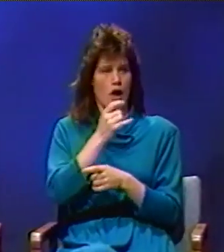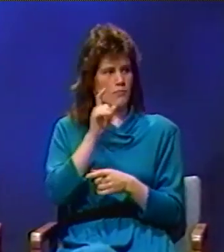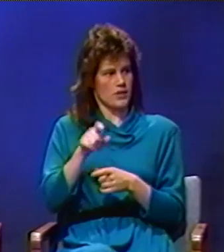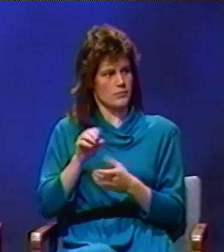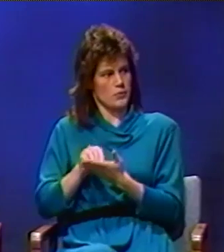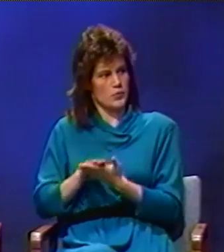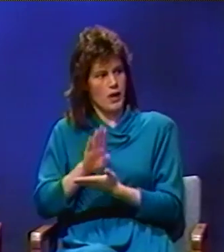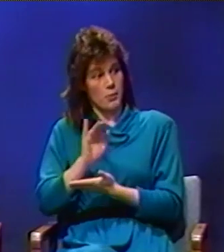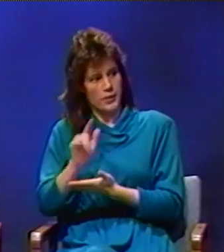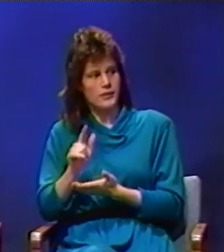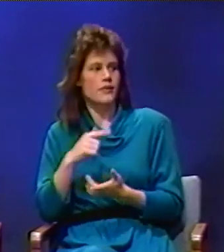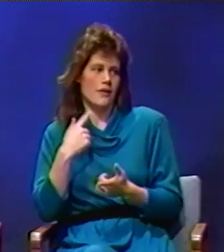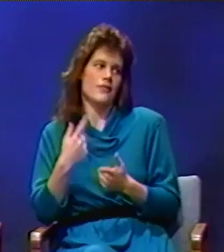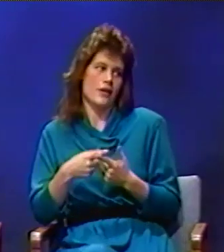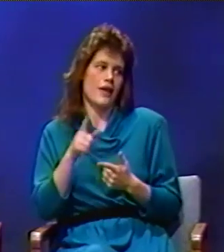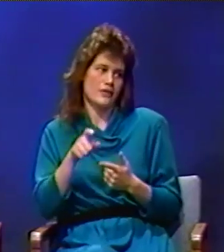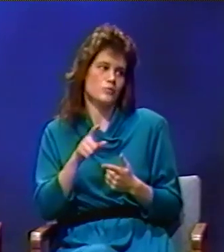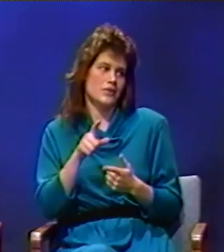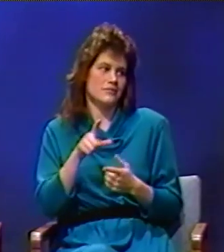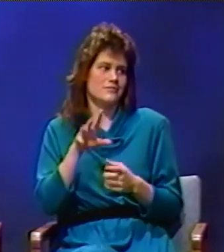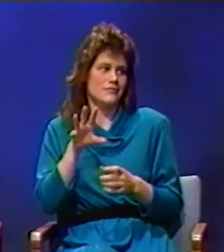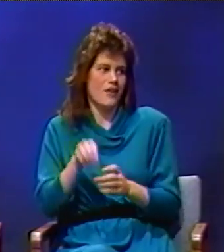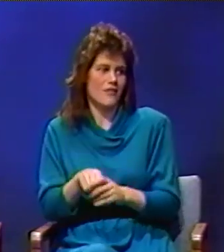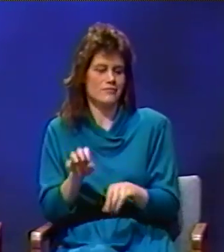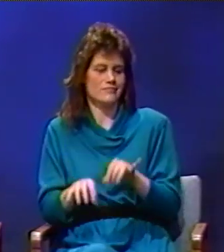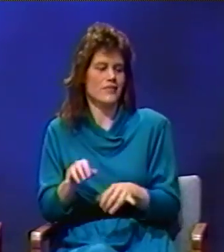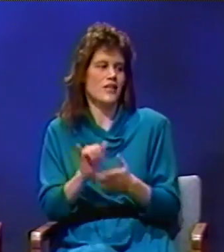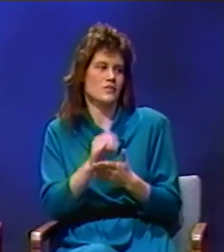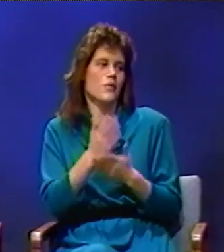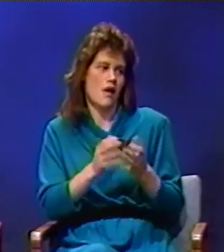input. So that's part of the delay process.